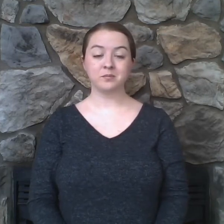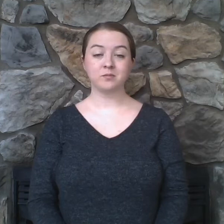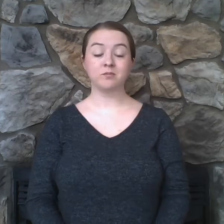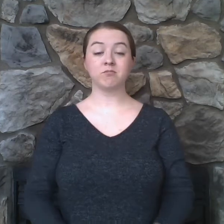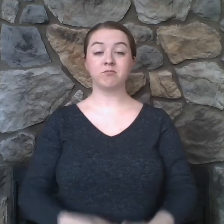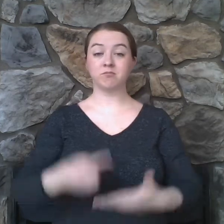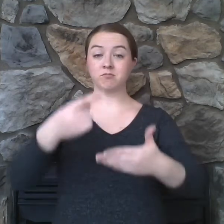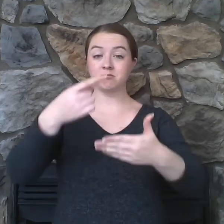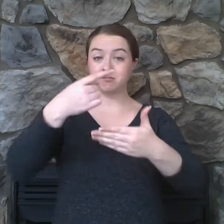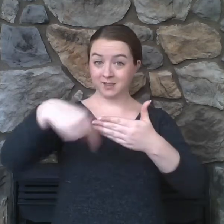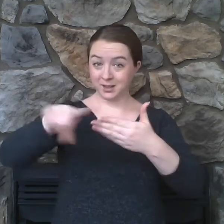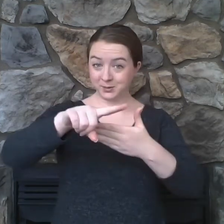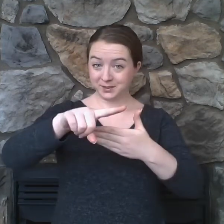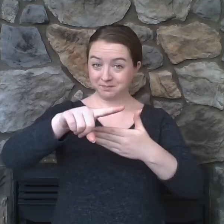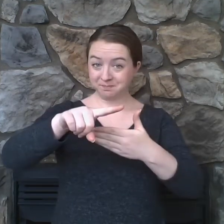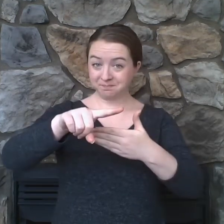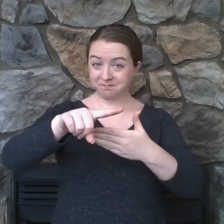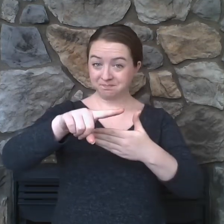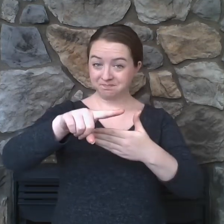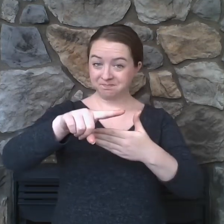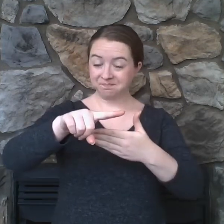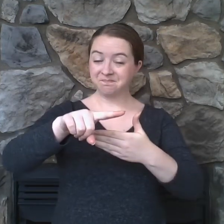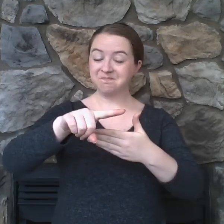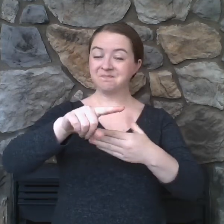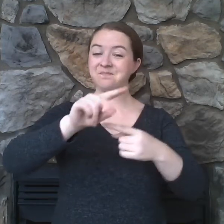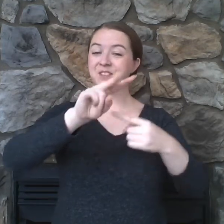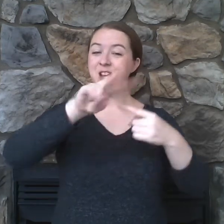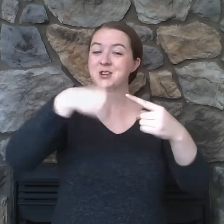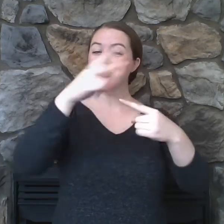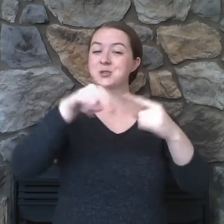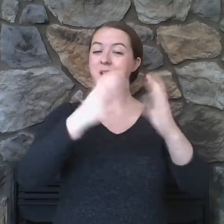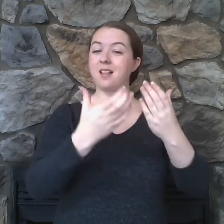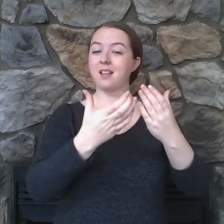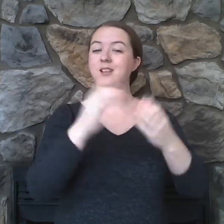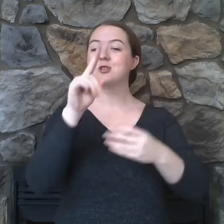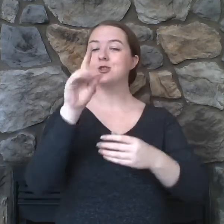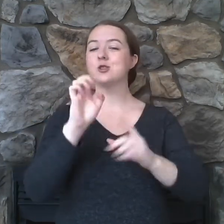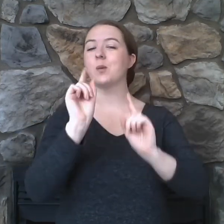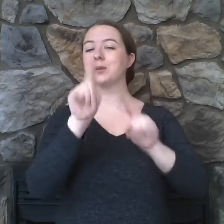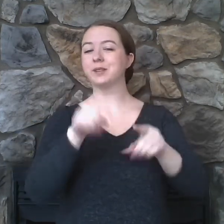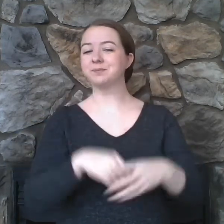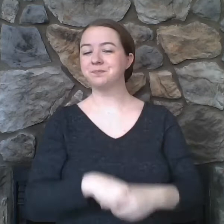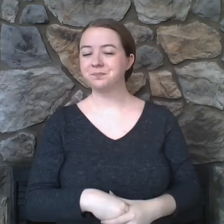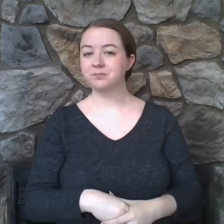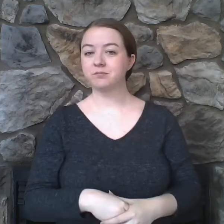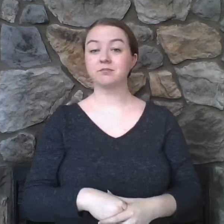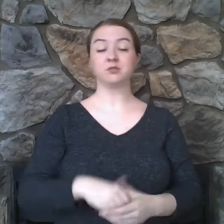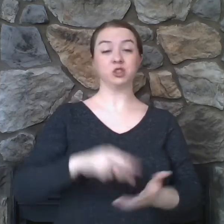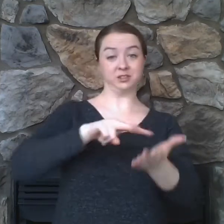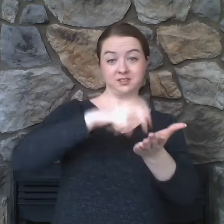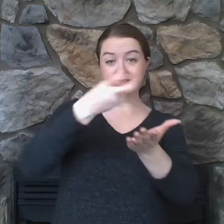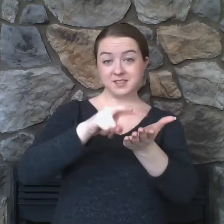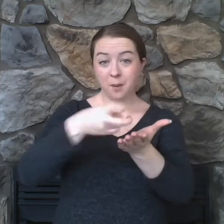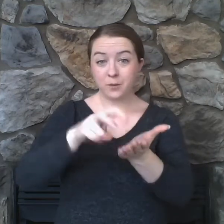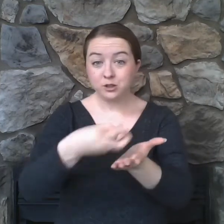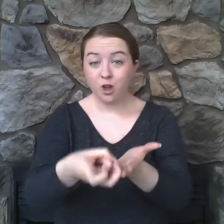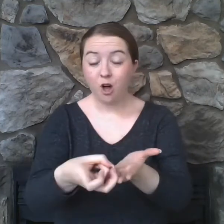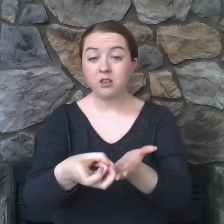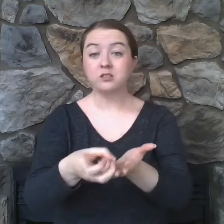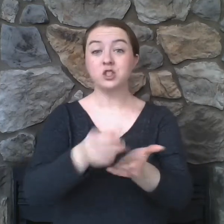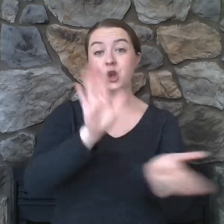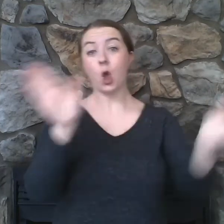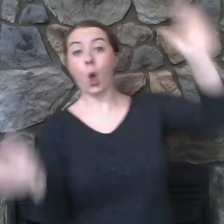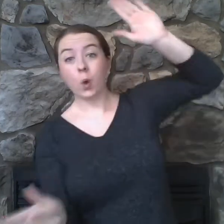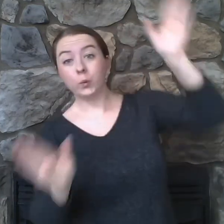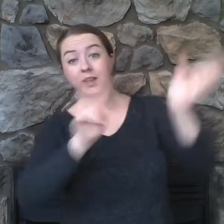The next week, Zoe went back to gymnastics. She did somersaults and cartwheels.